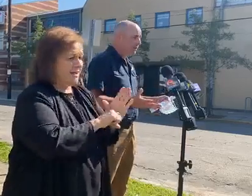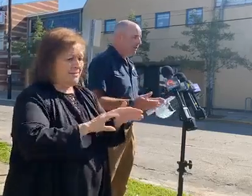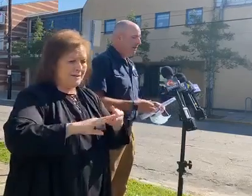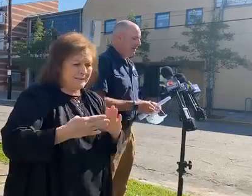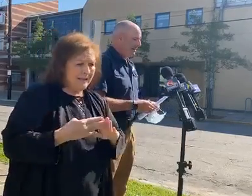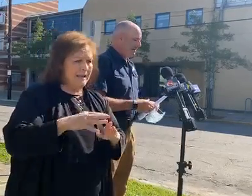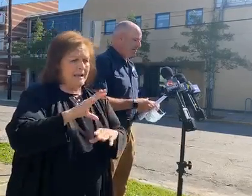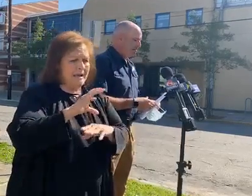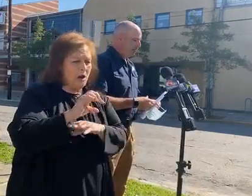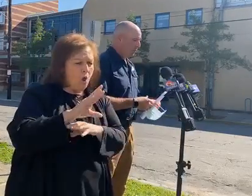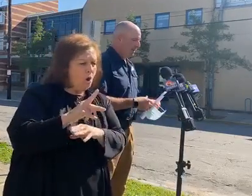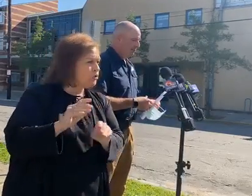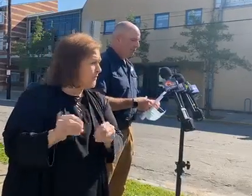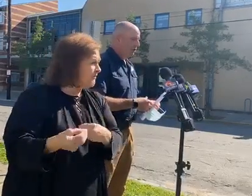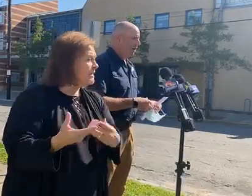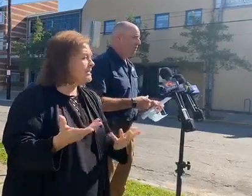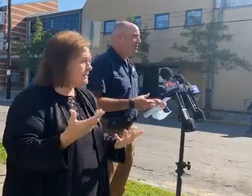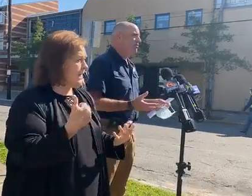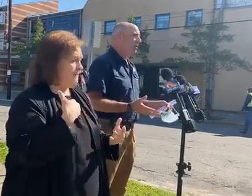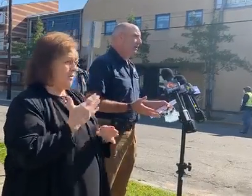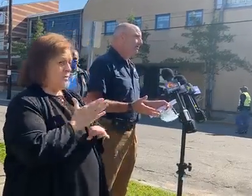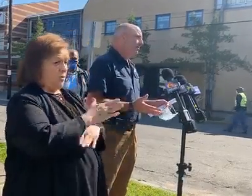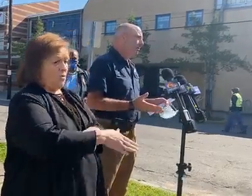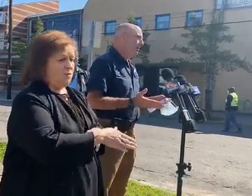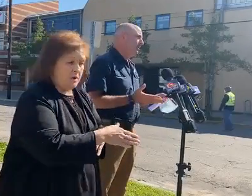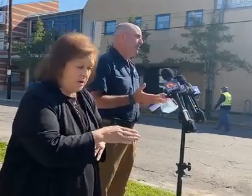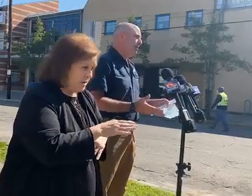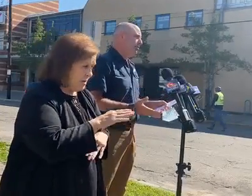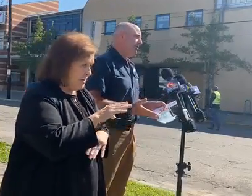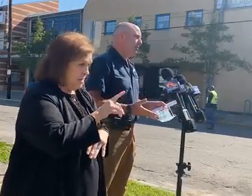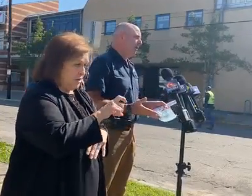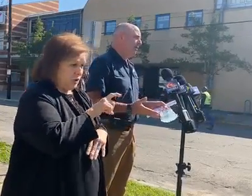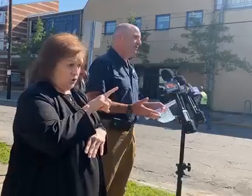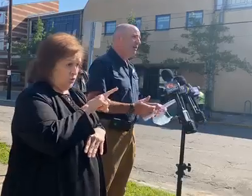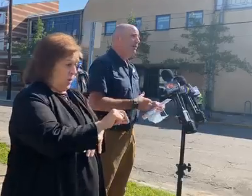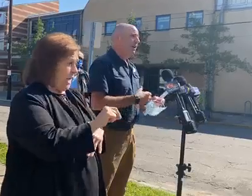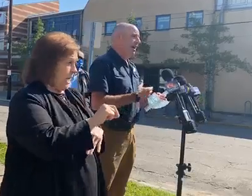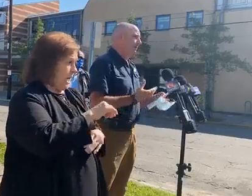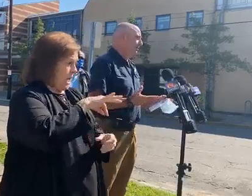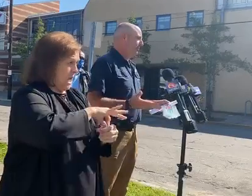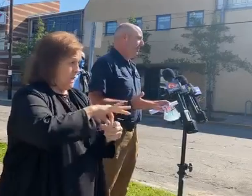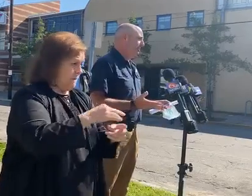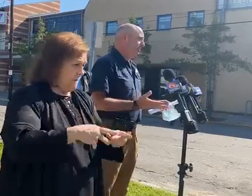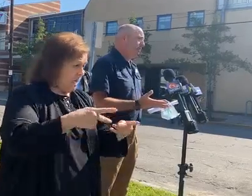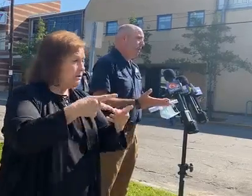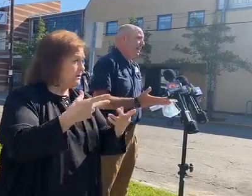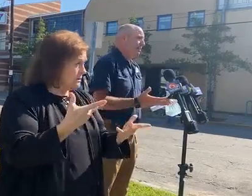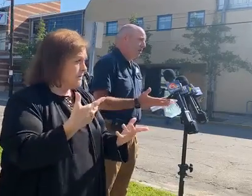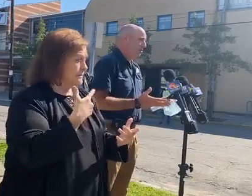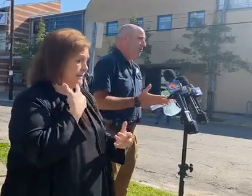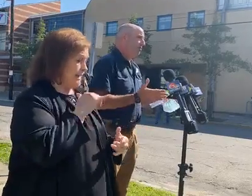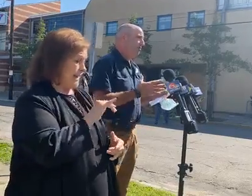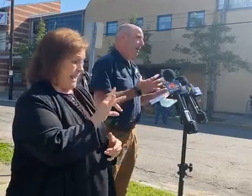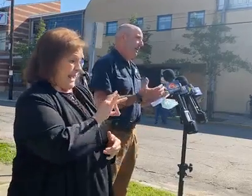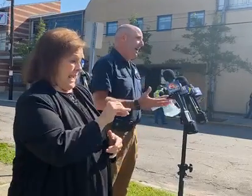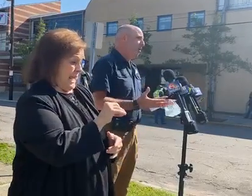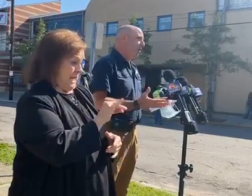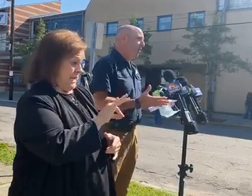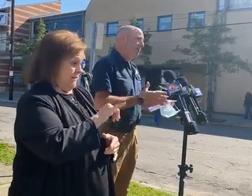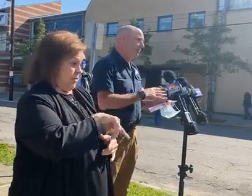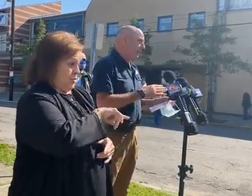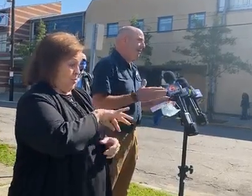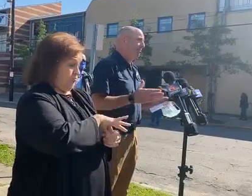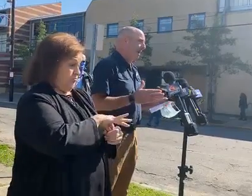clerks. We have over 120 locations in New Orleans. Happy to say that over 80 of those right